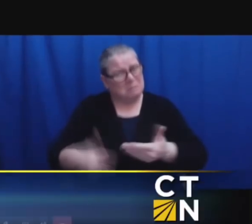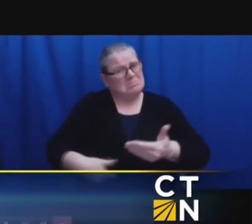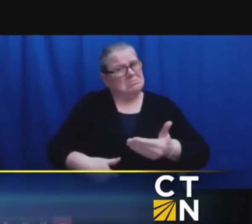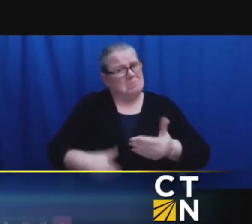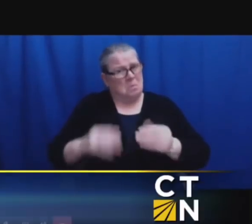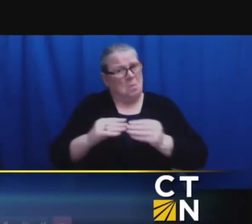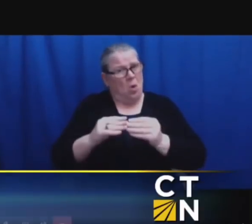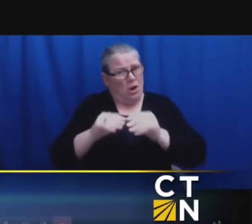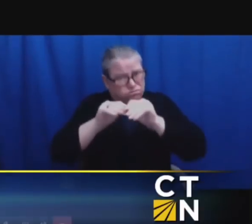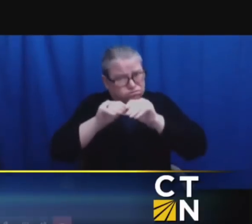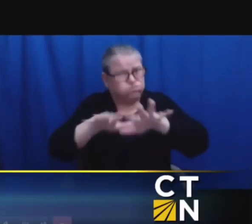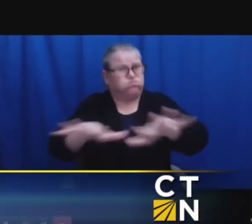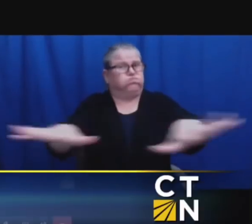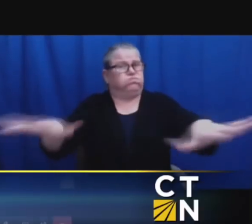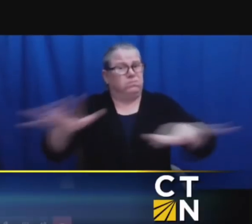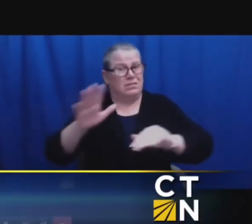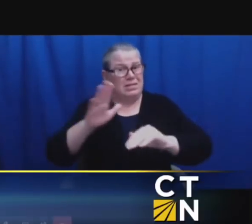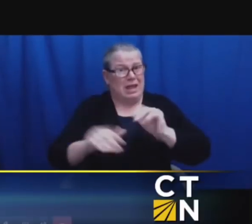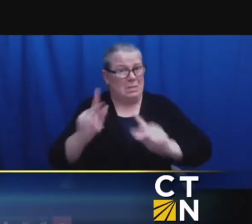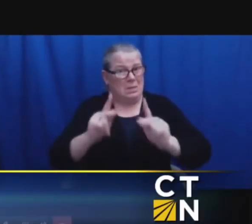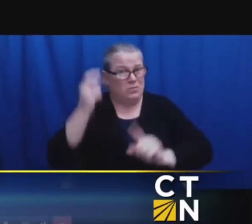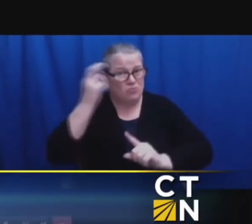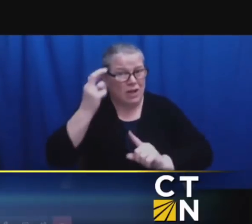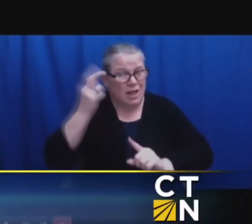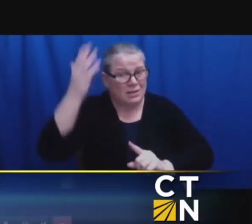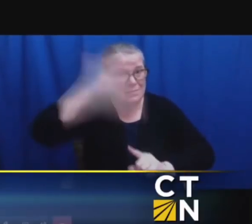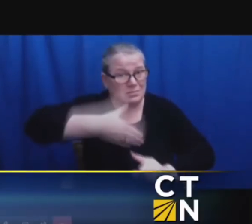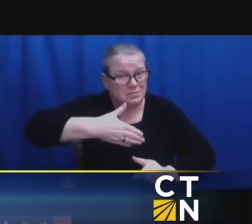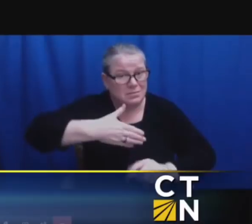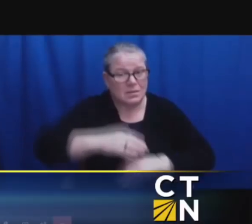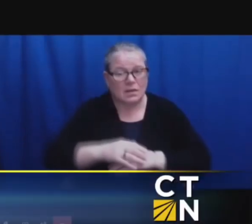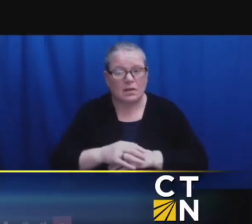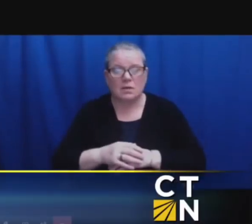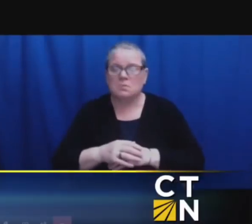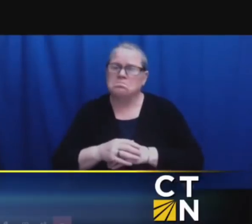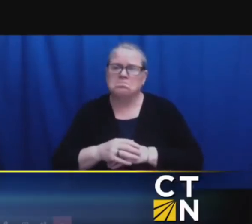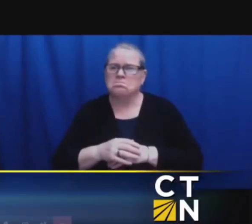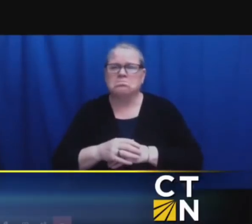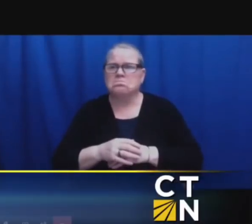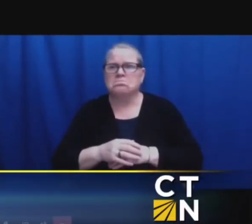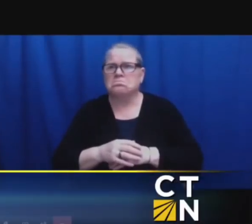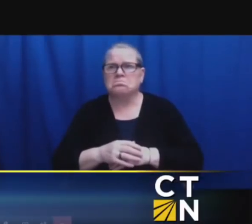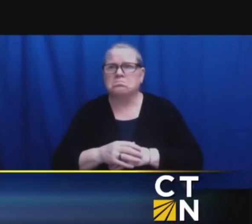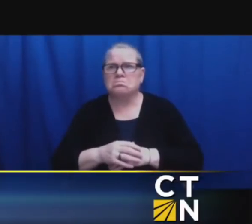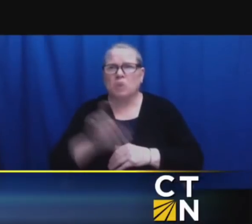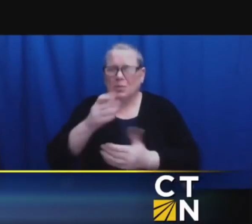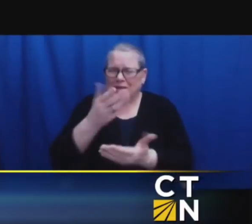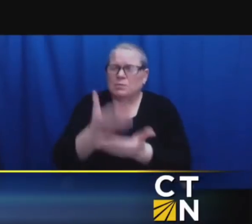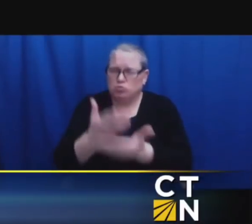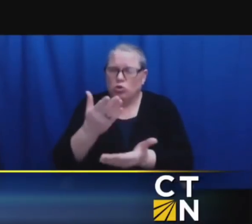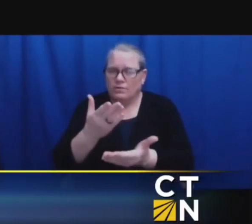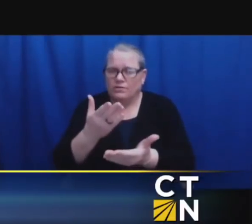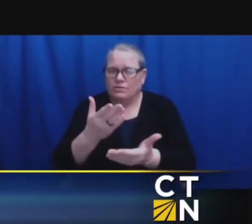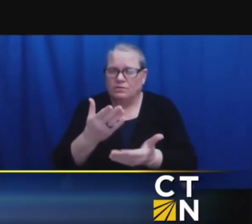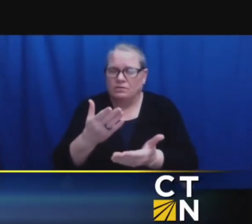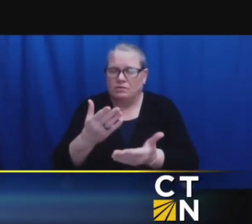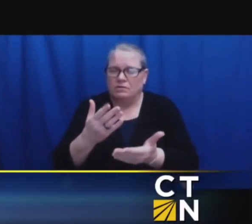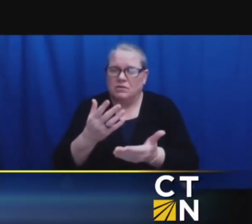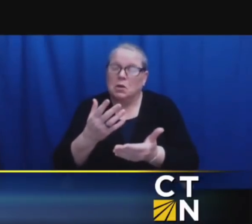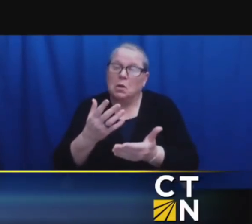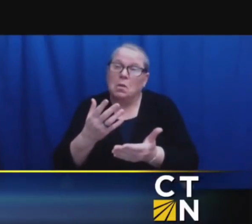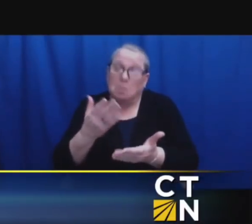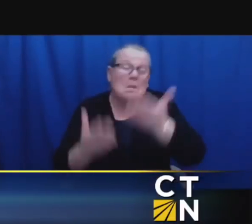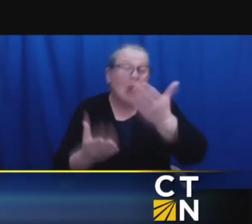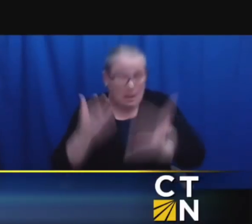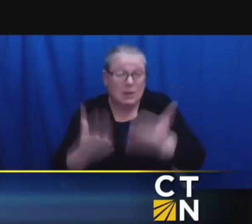widespread, because to say that we would need to actually have proof. but I think it's very likely,